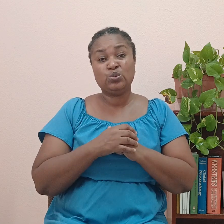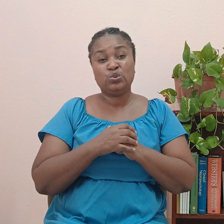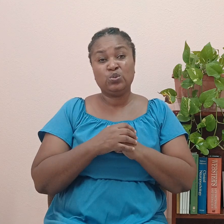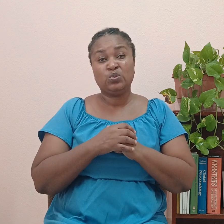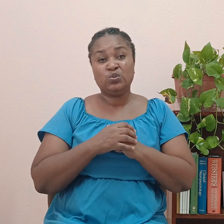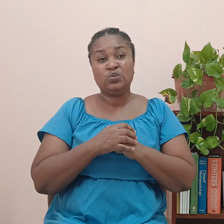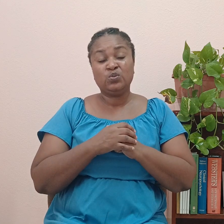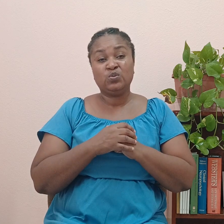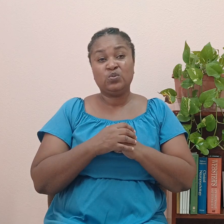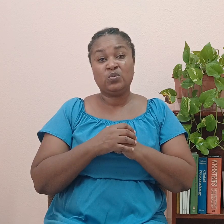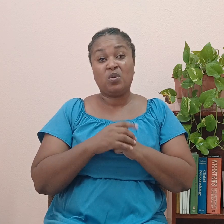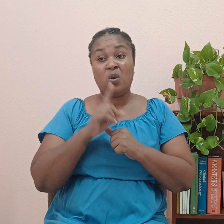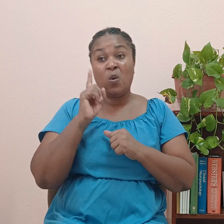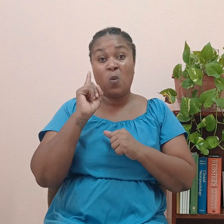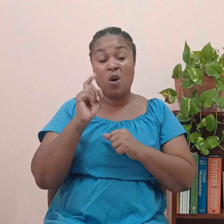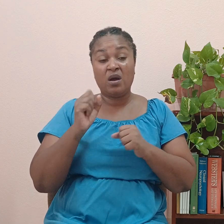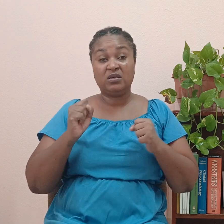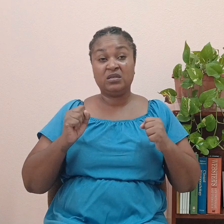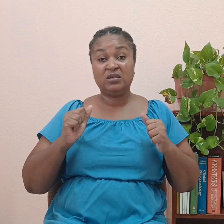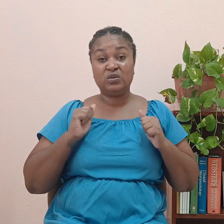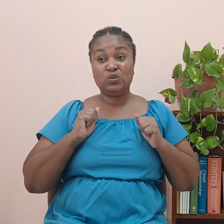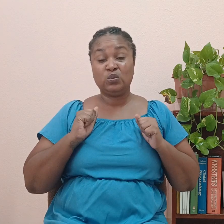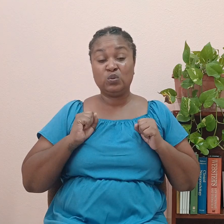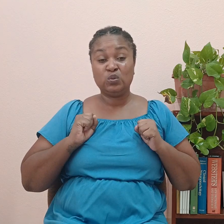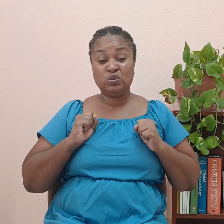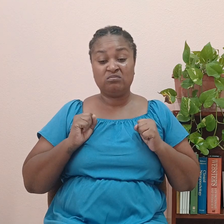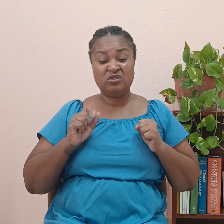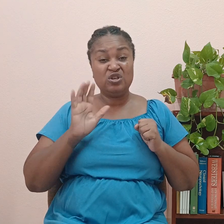One's soul is the seat of one's personality.